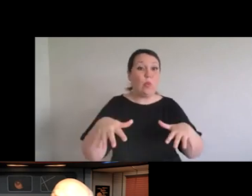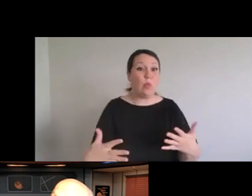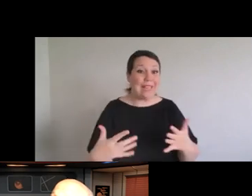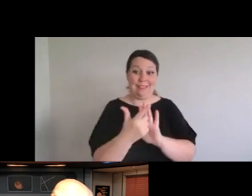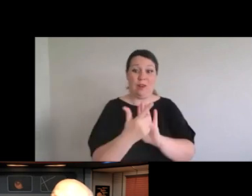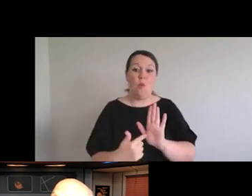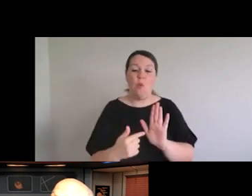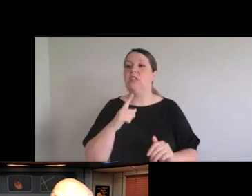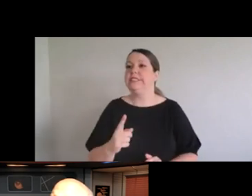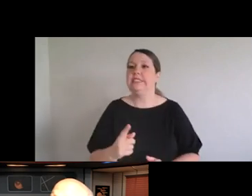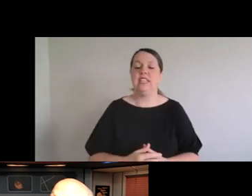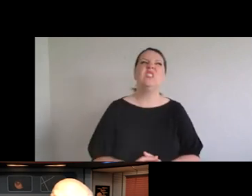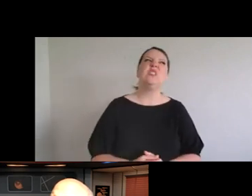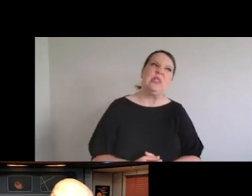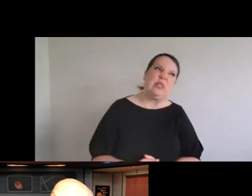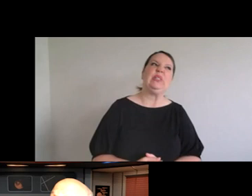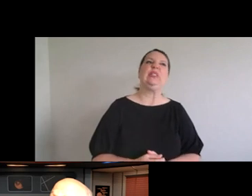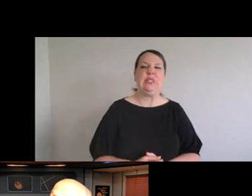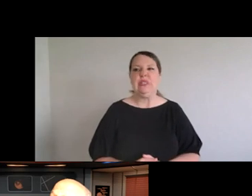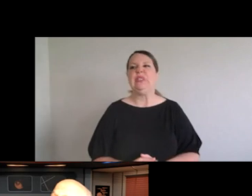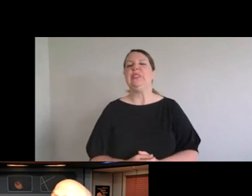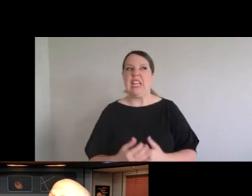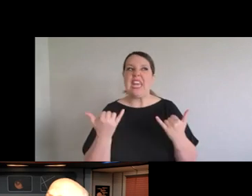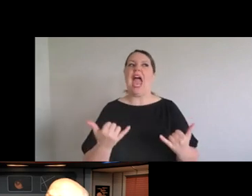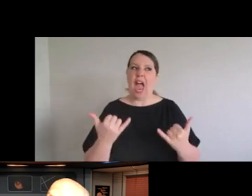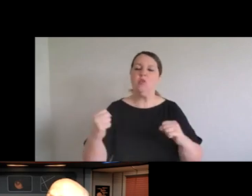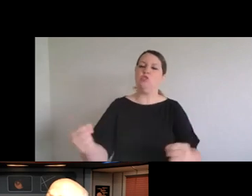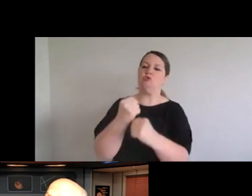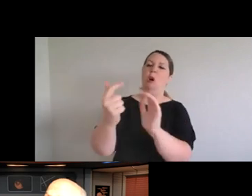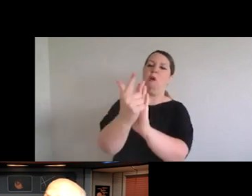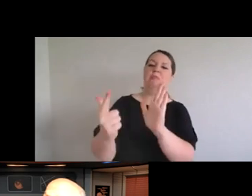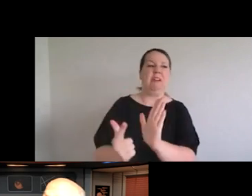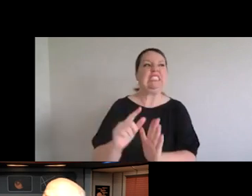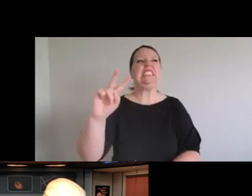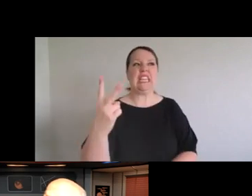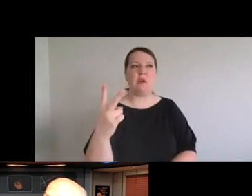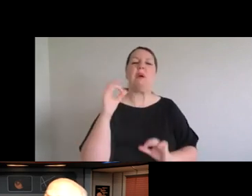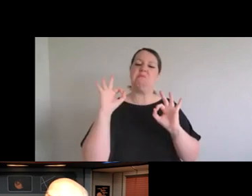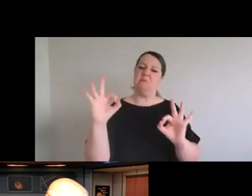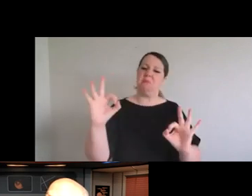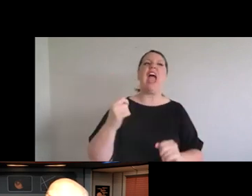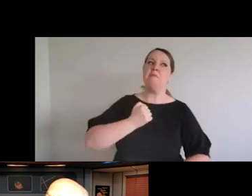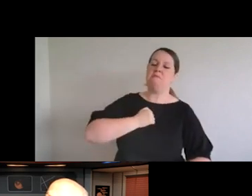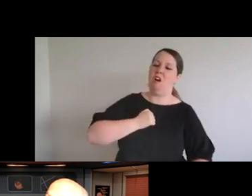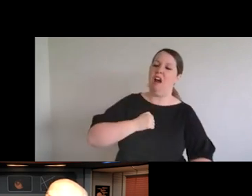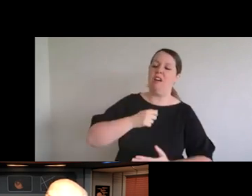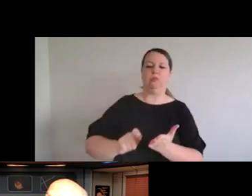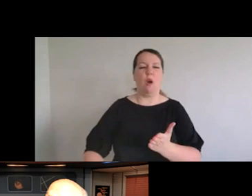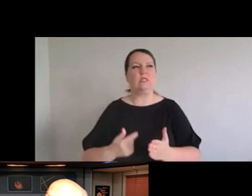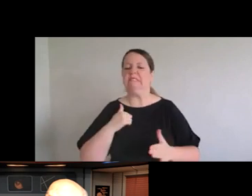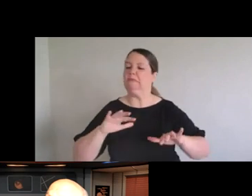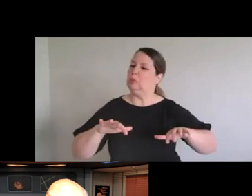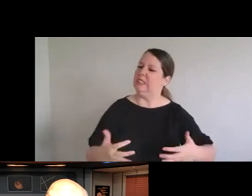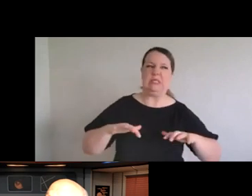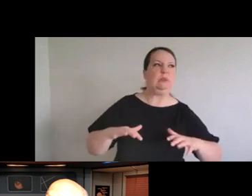and say, not only was his law too weak, but now in opposition, he said the new government's law was too